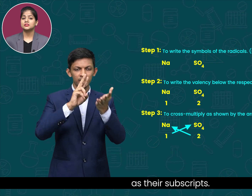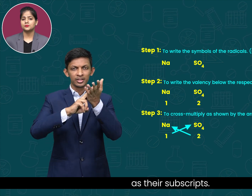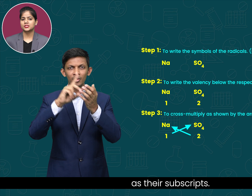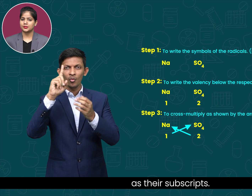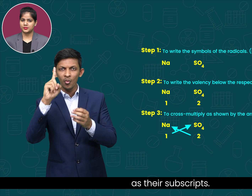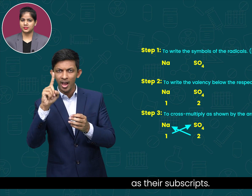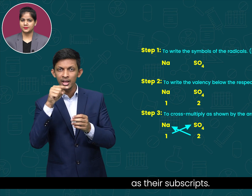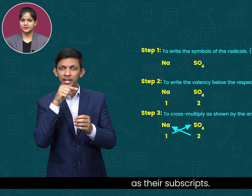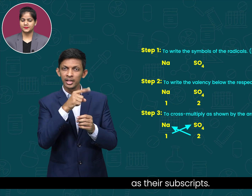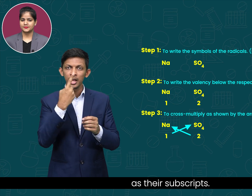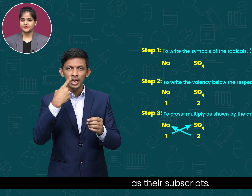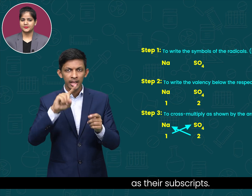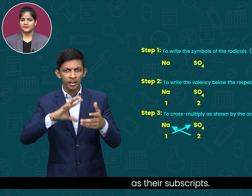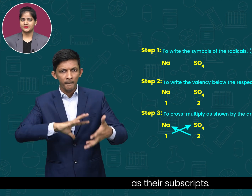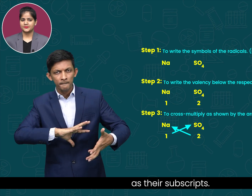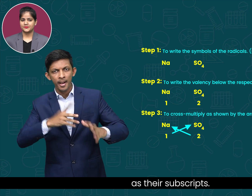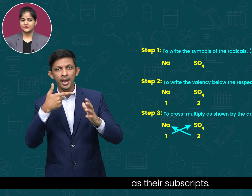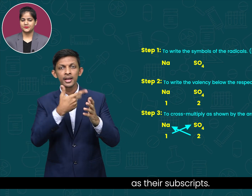their subscripts.